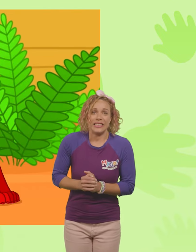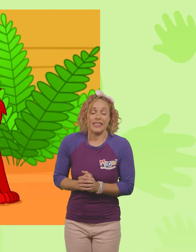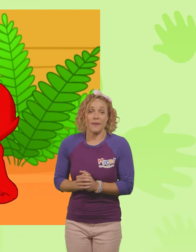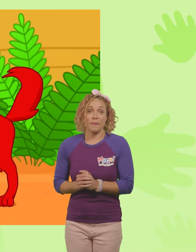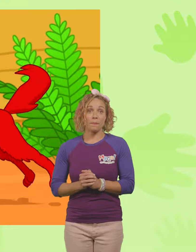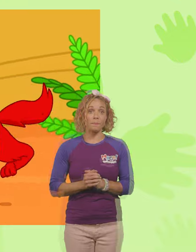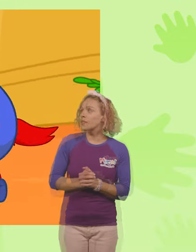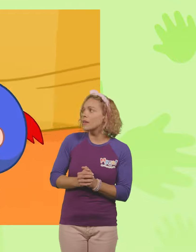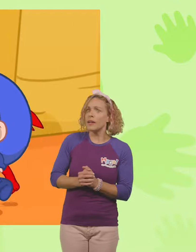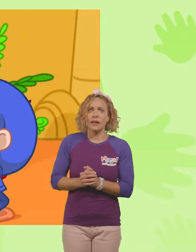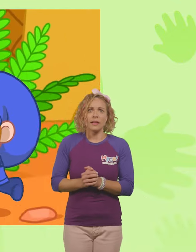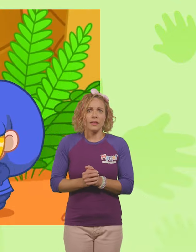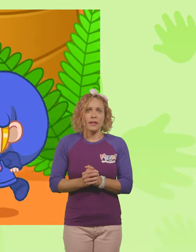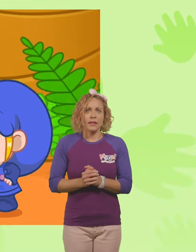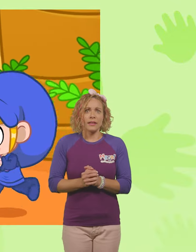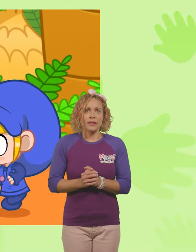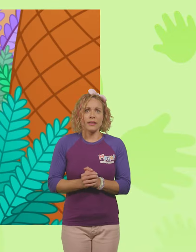Bandits!